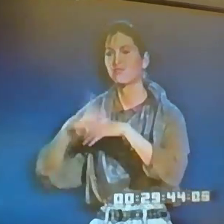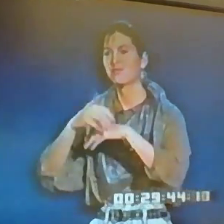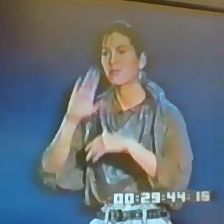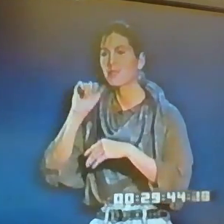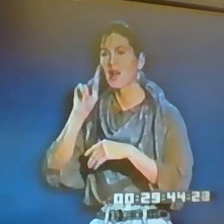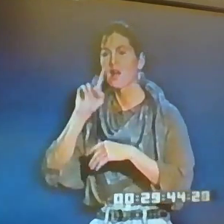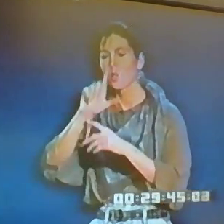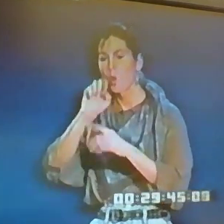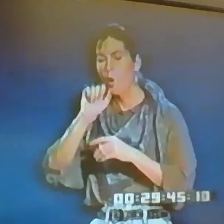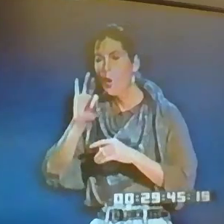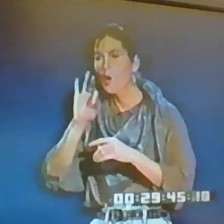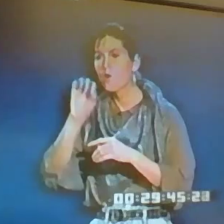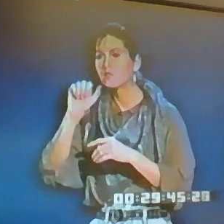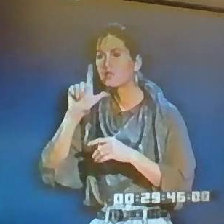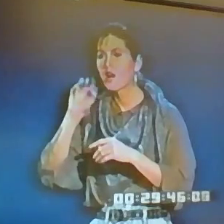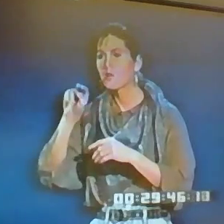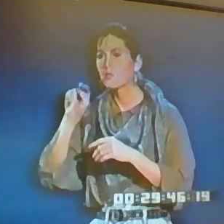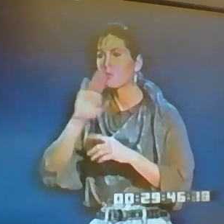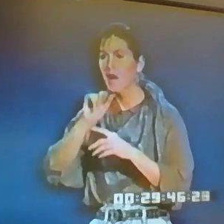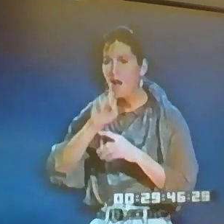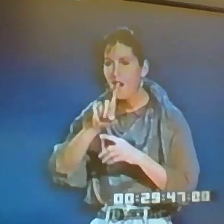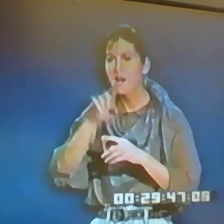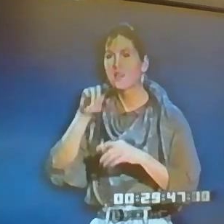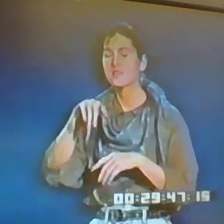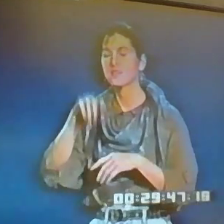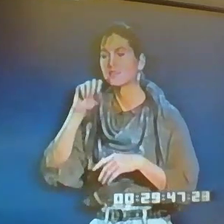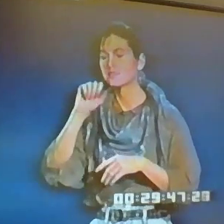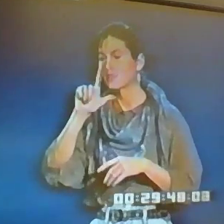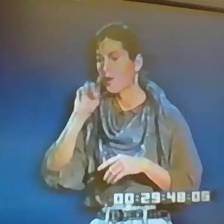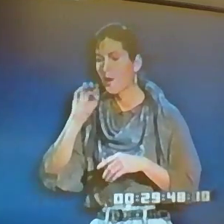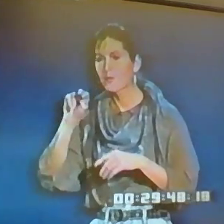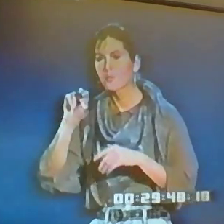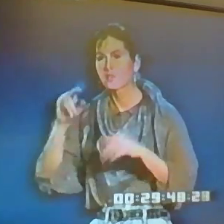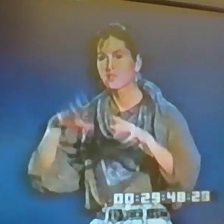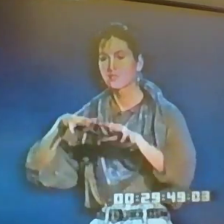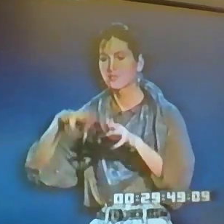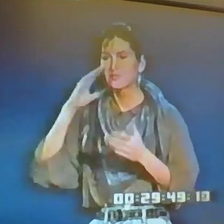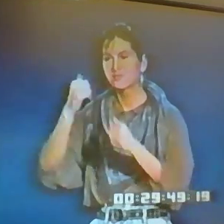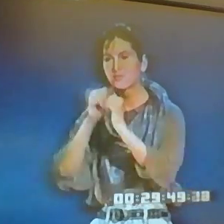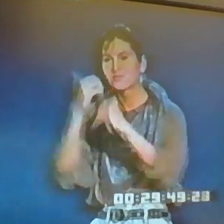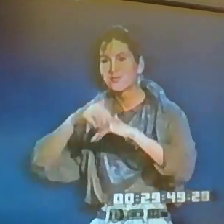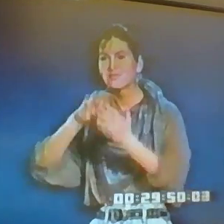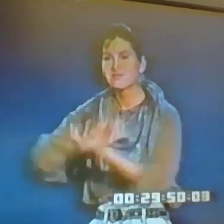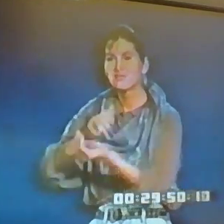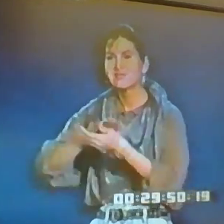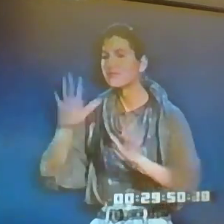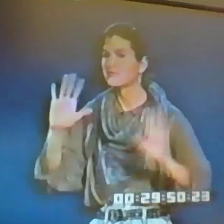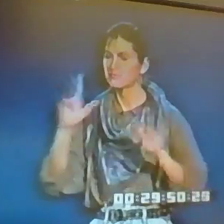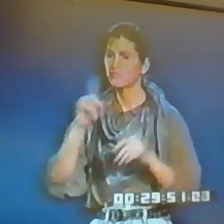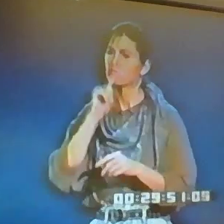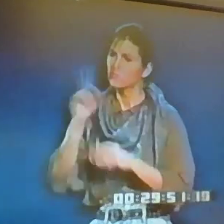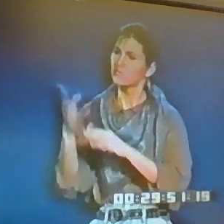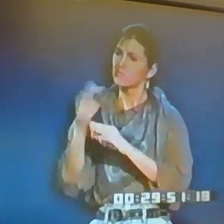dinner. This is not going to be a salmon loaf or anything like that, where you use